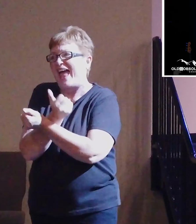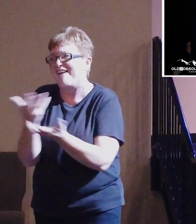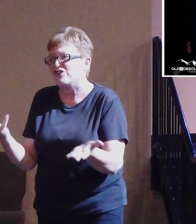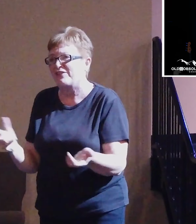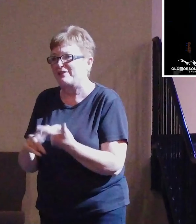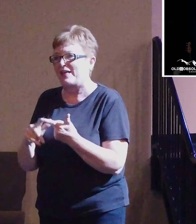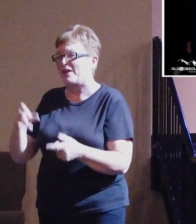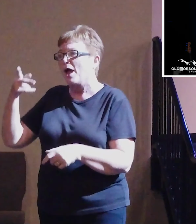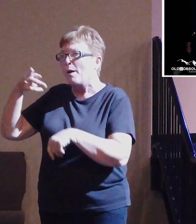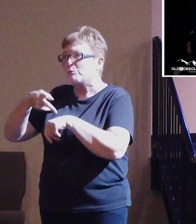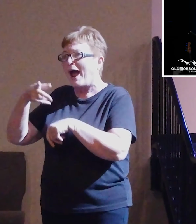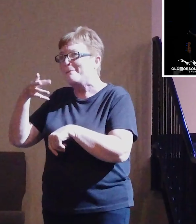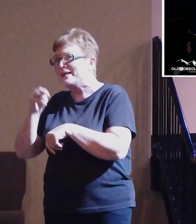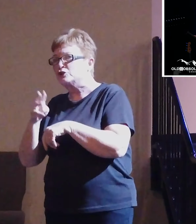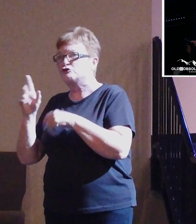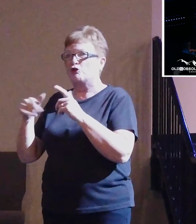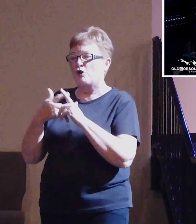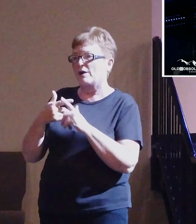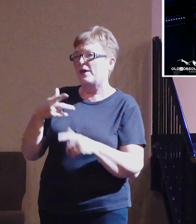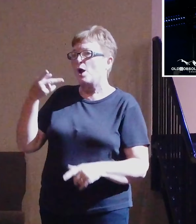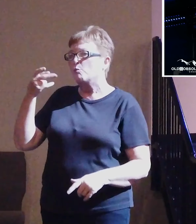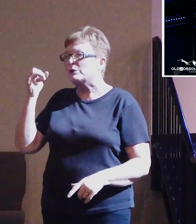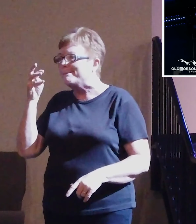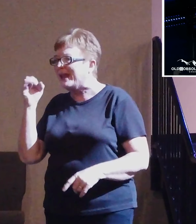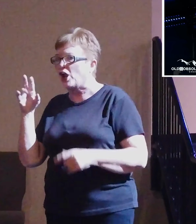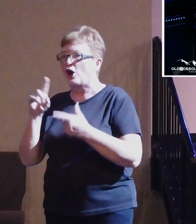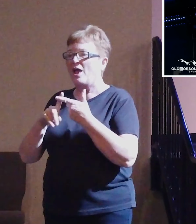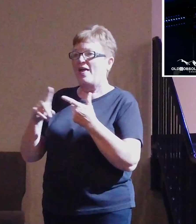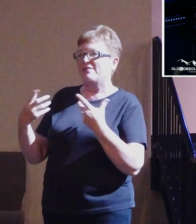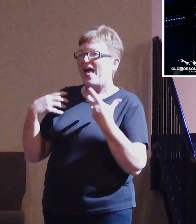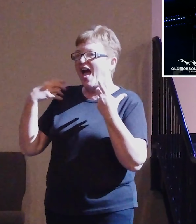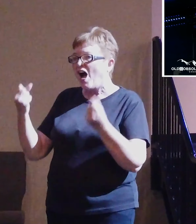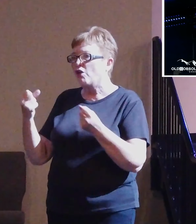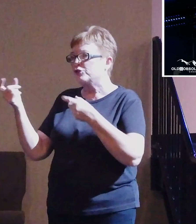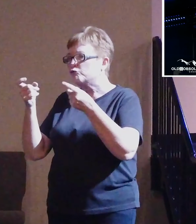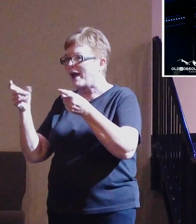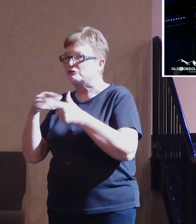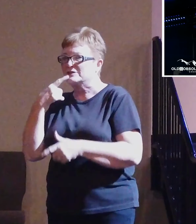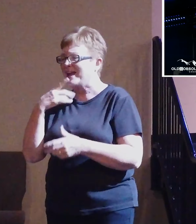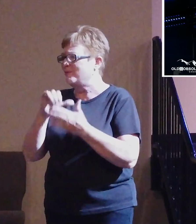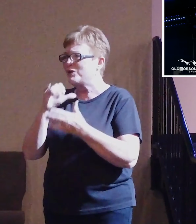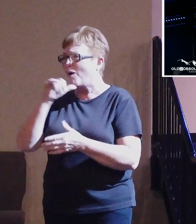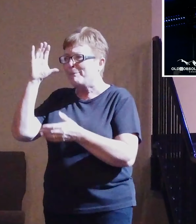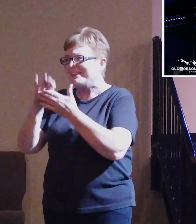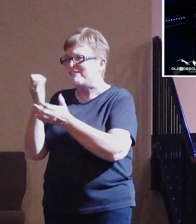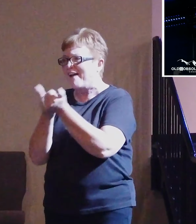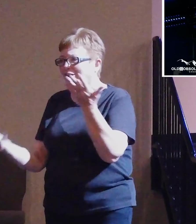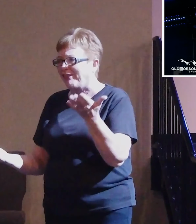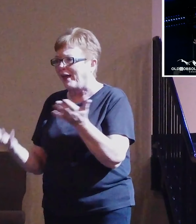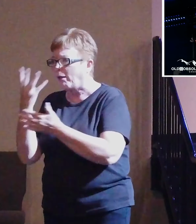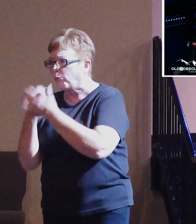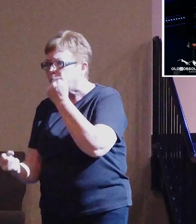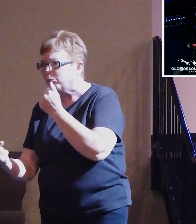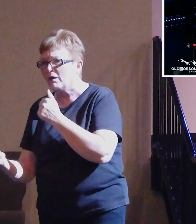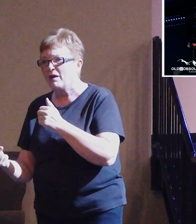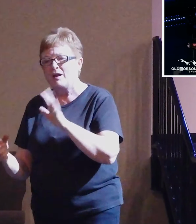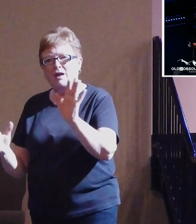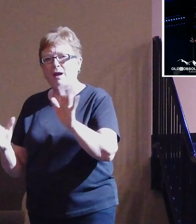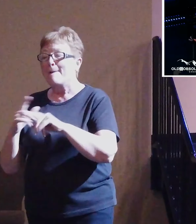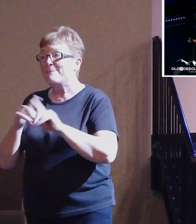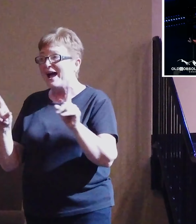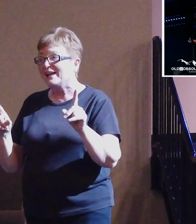prime minister, the premier, the mayor, the health director says. need to be discerning, but nor should we believe everything